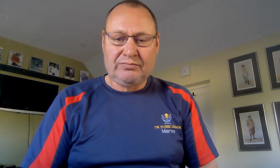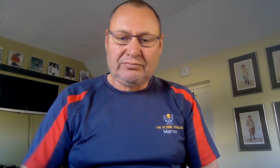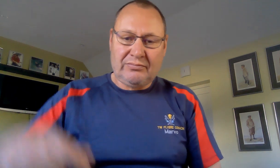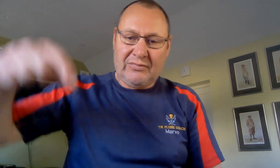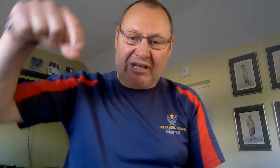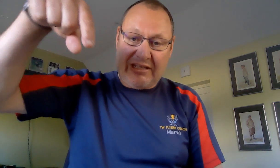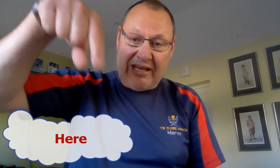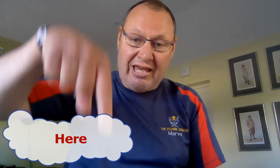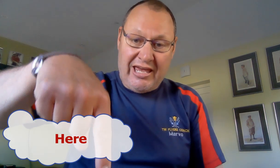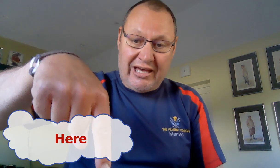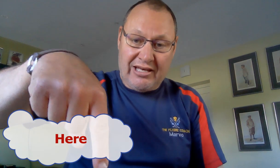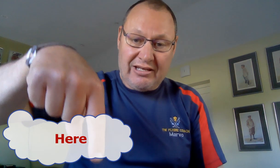It's here.